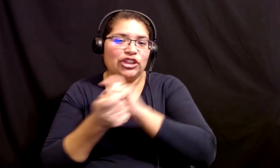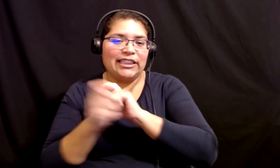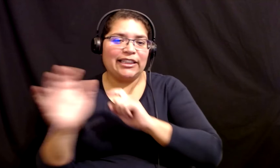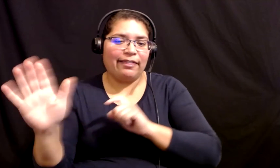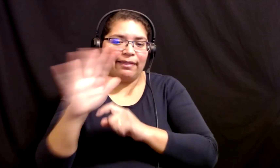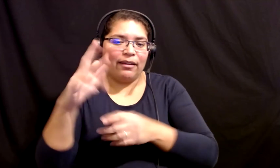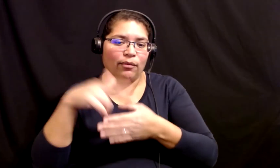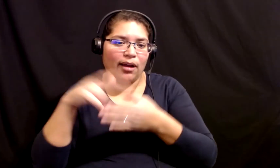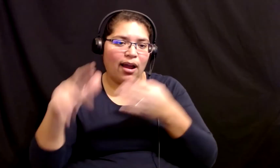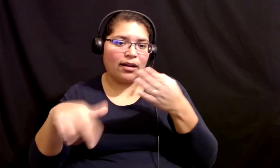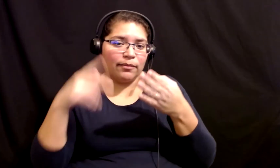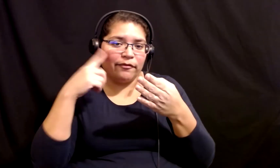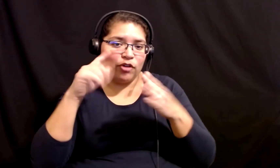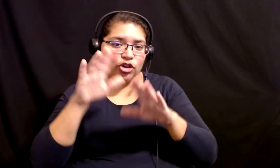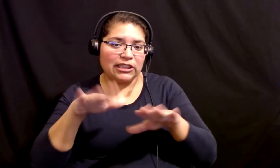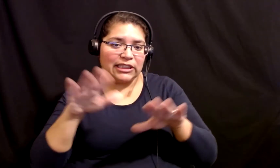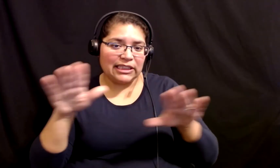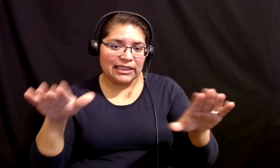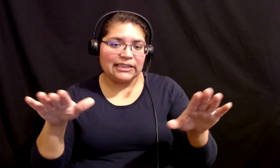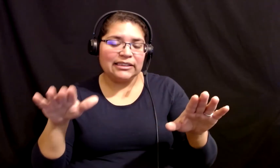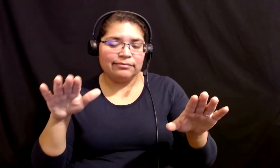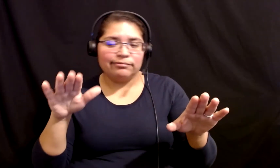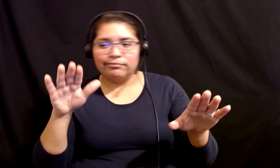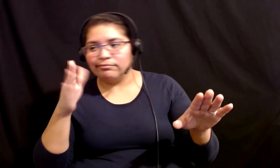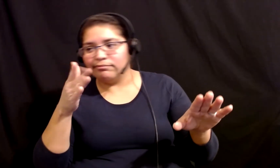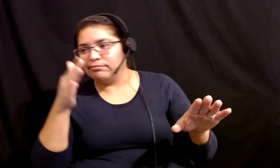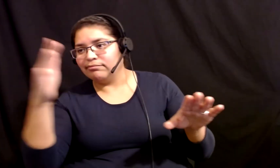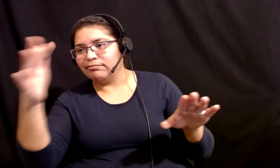for kids over the next generation.